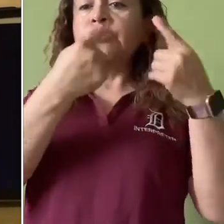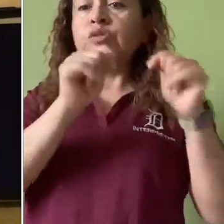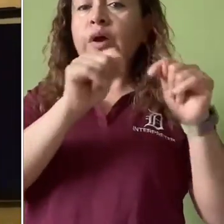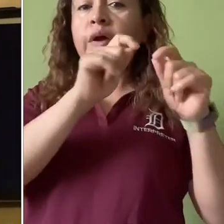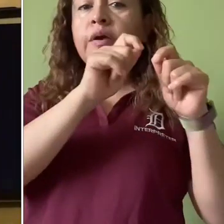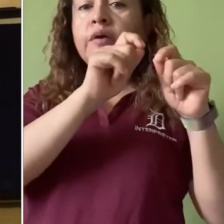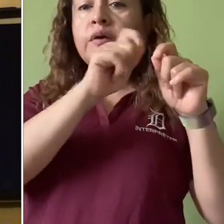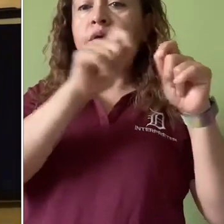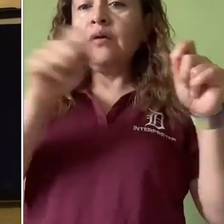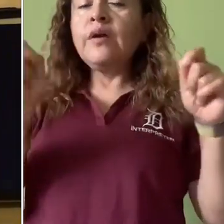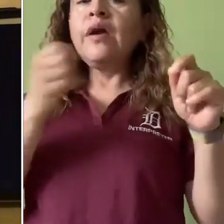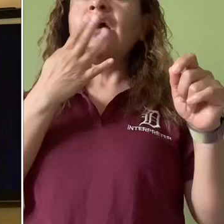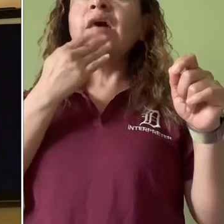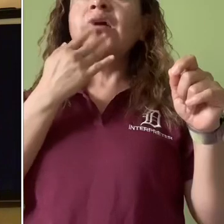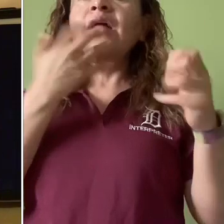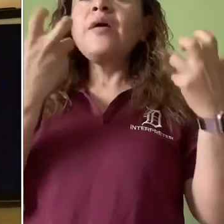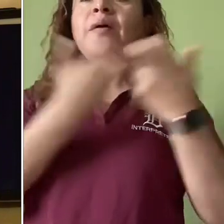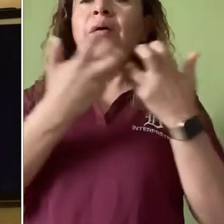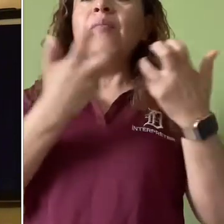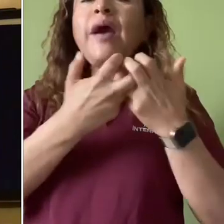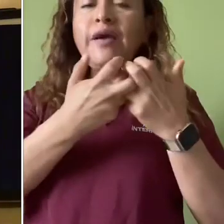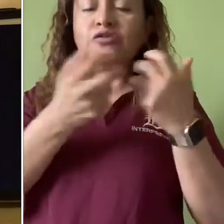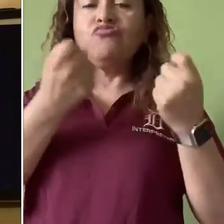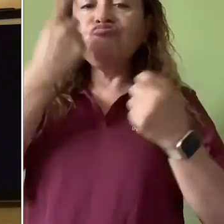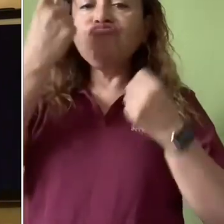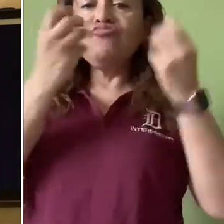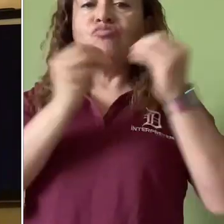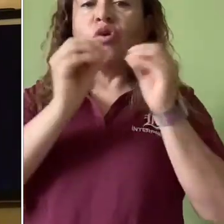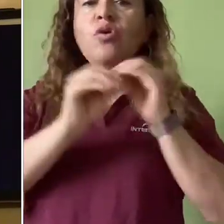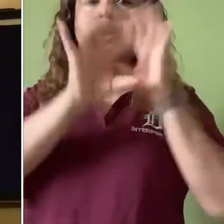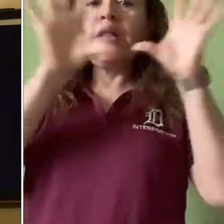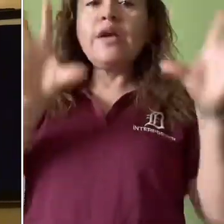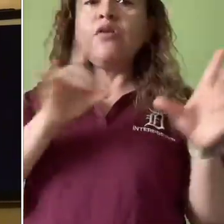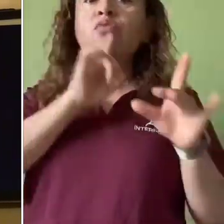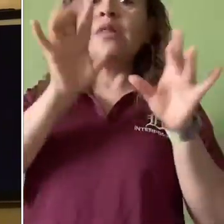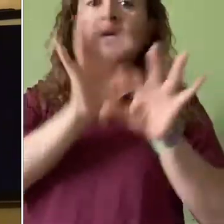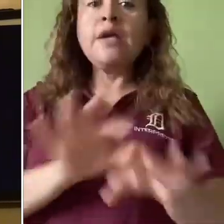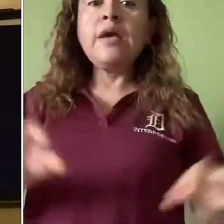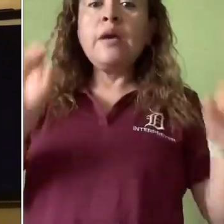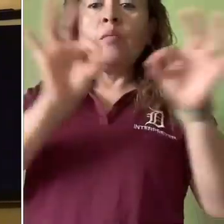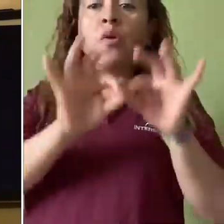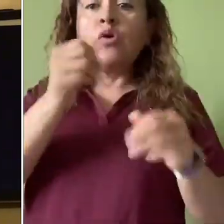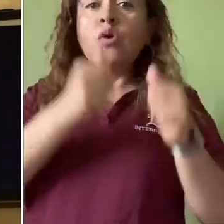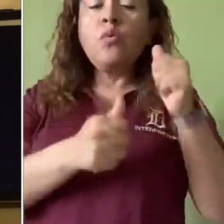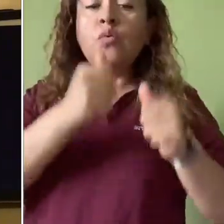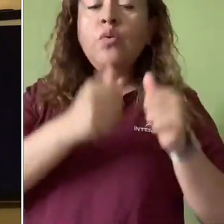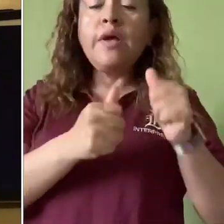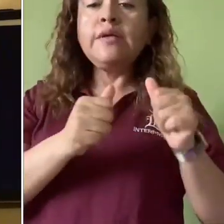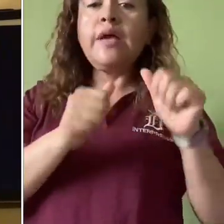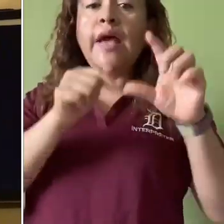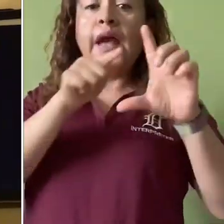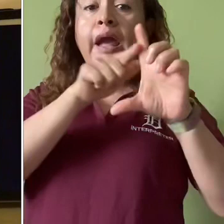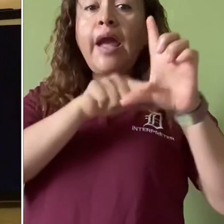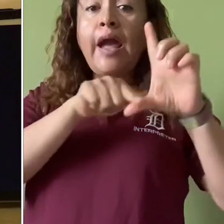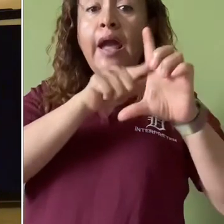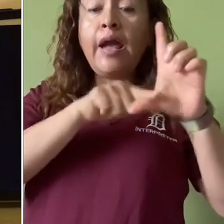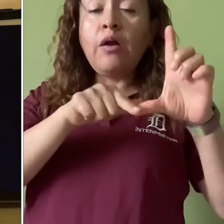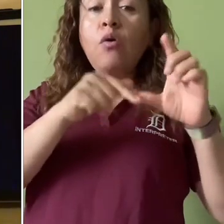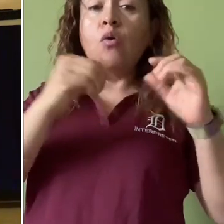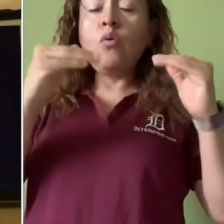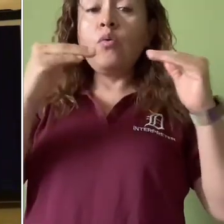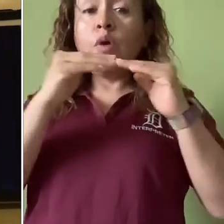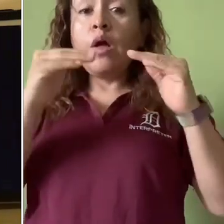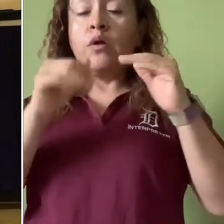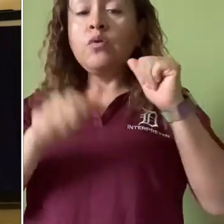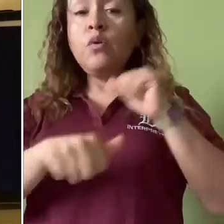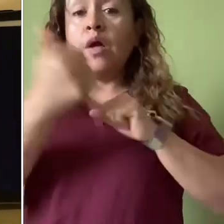triangle, I'll try to write it, I'll color code it so that we have the same corresponding vertices. And that's really important to know what angles and